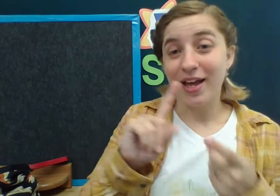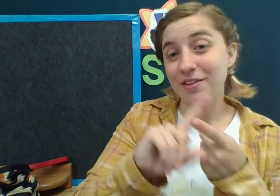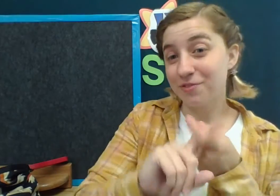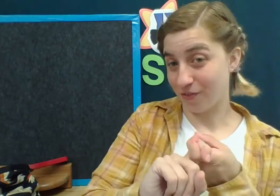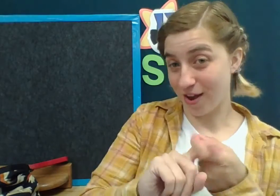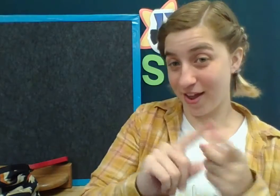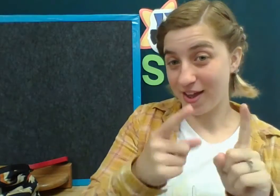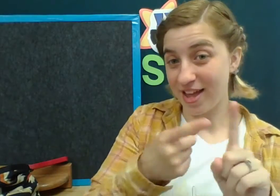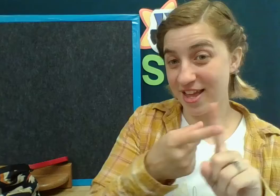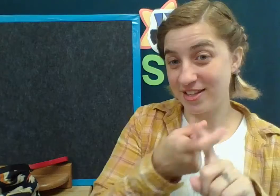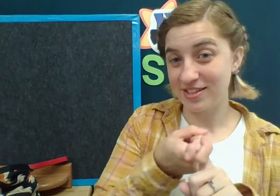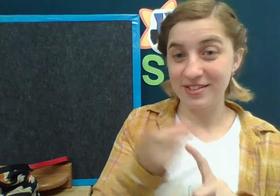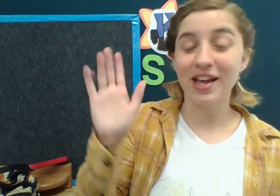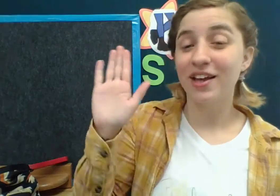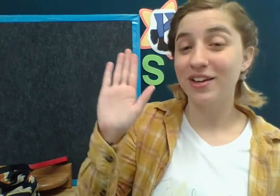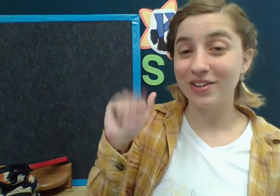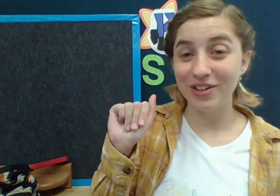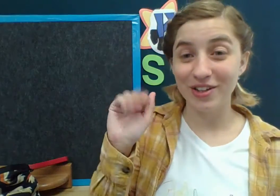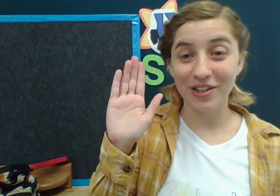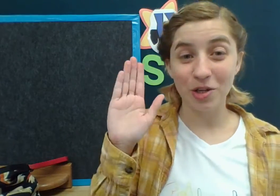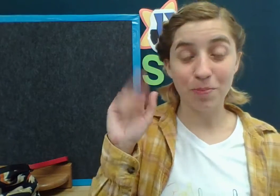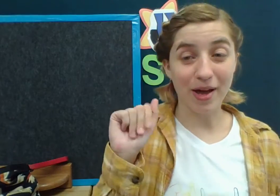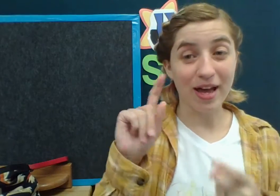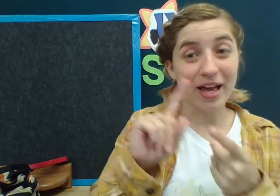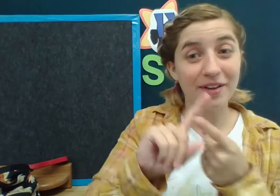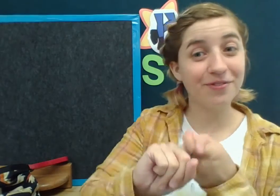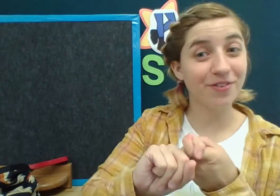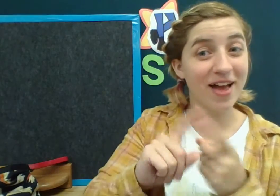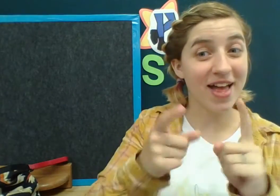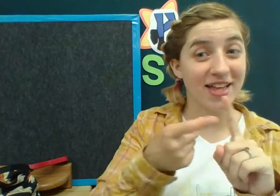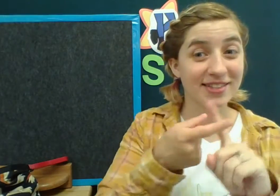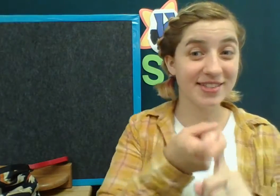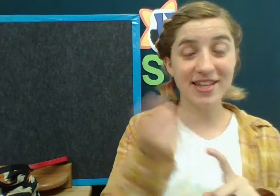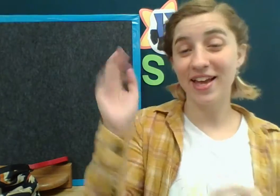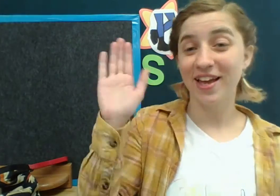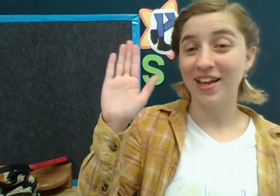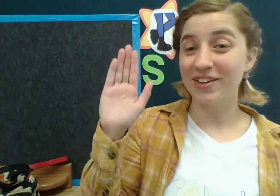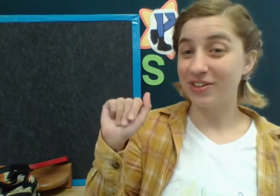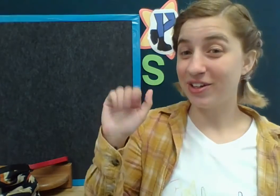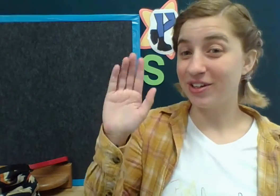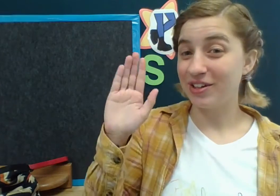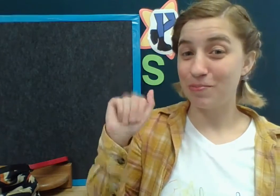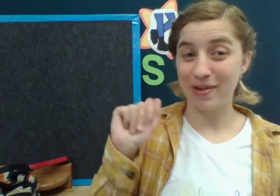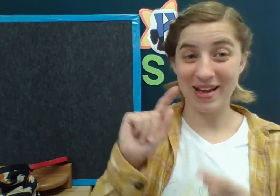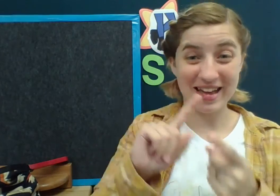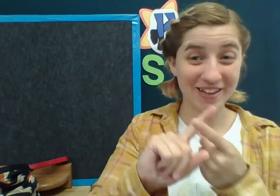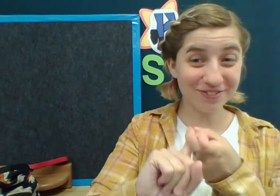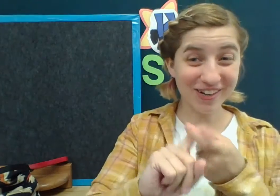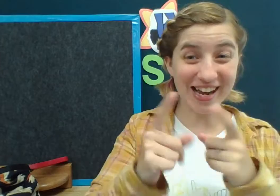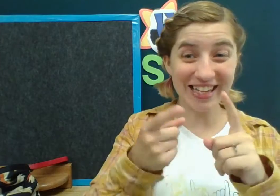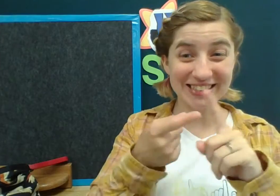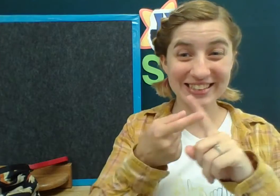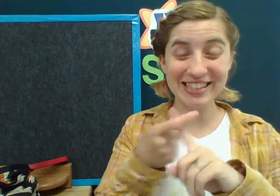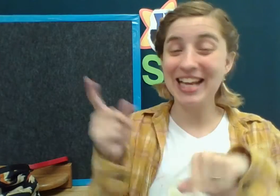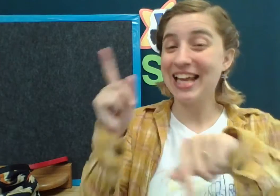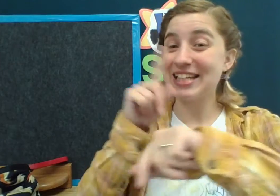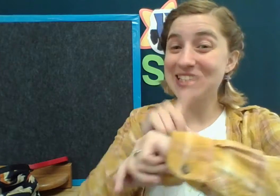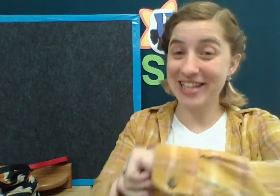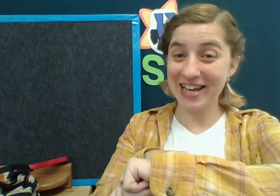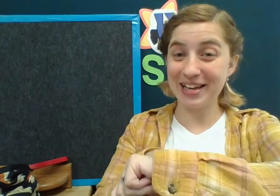Goodbye, friends. Goodbye, friends. Goodbye, friends. It's